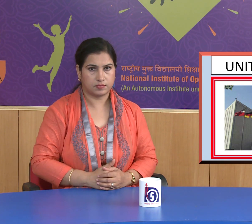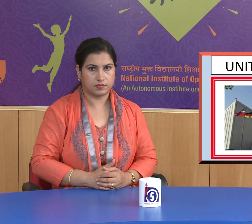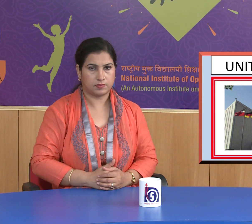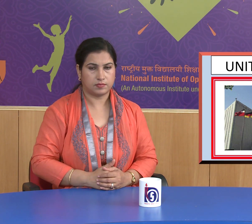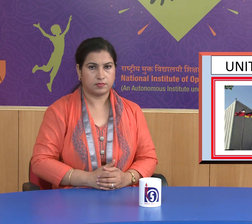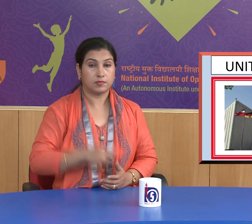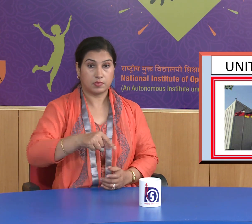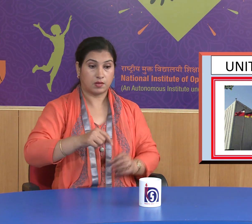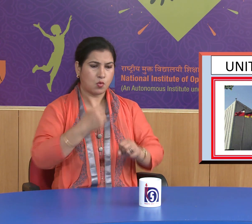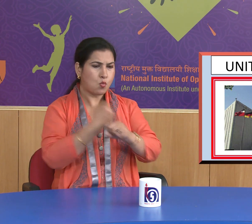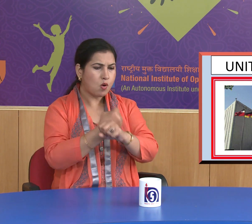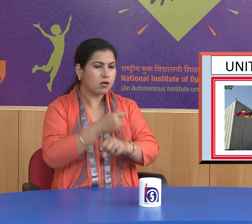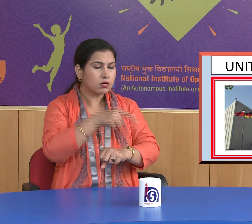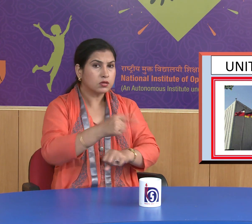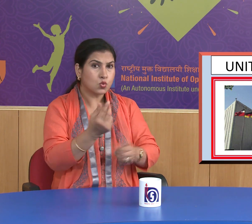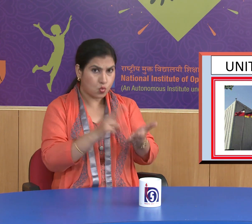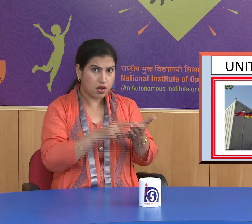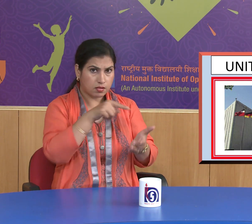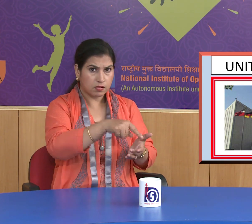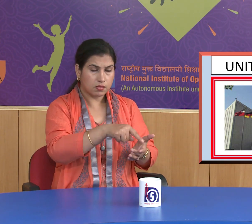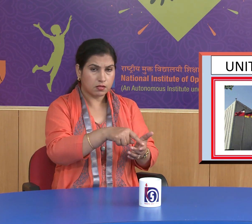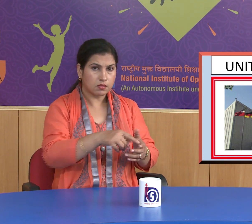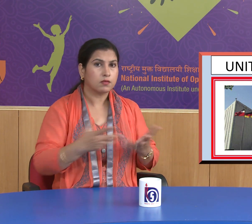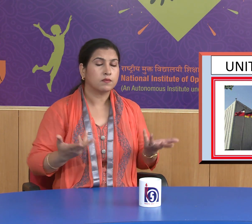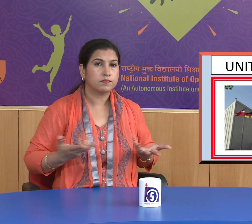The work of this organization was to